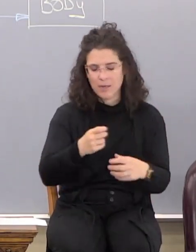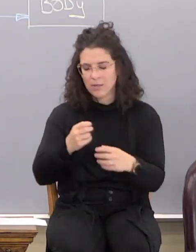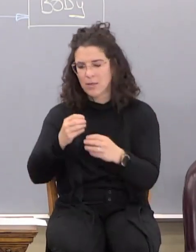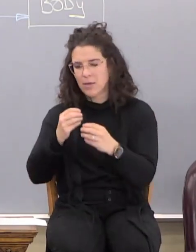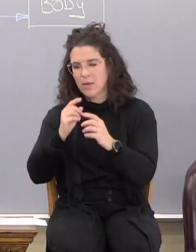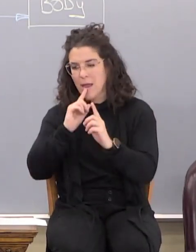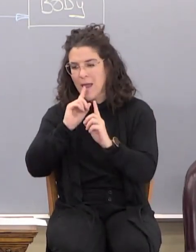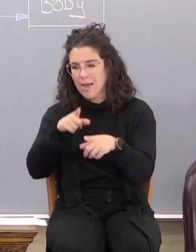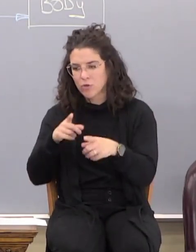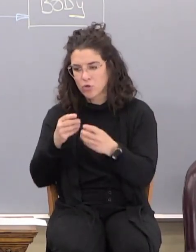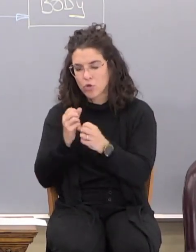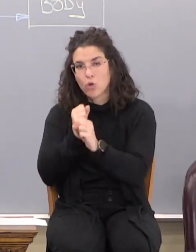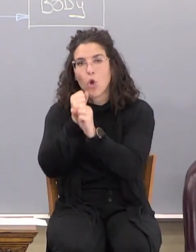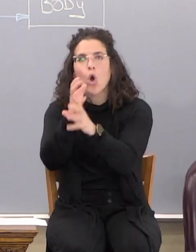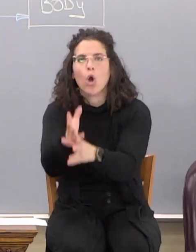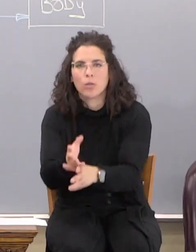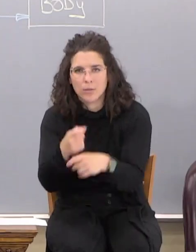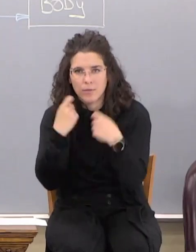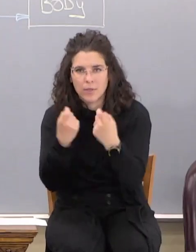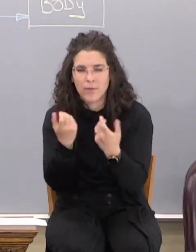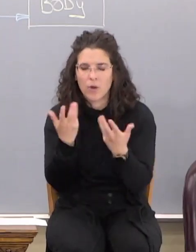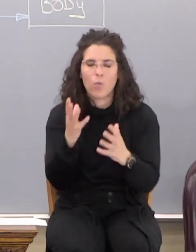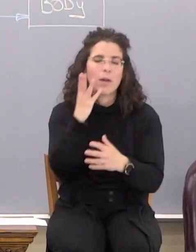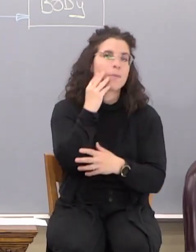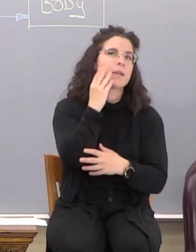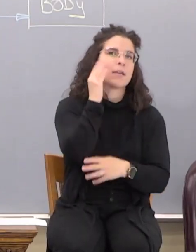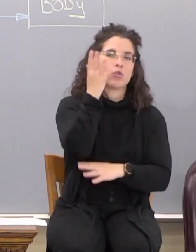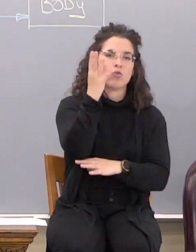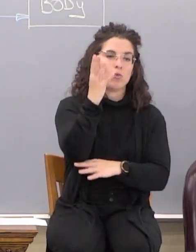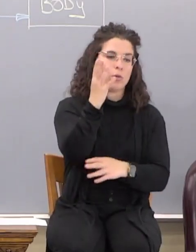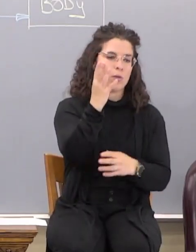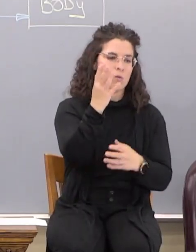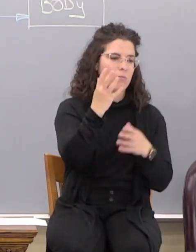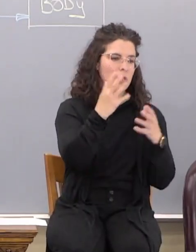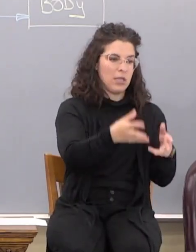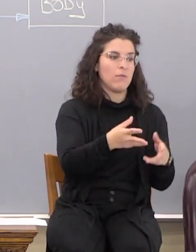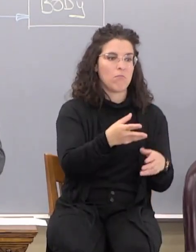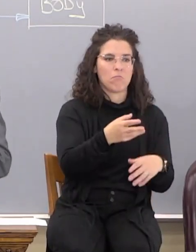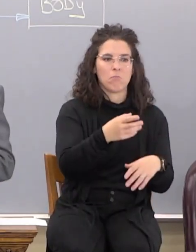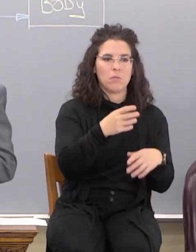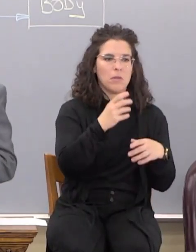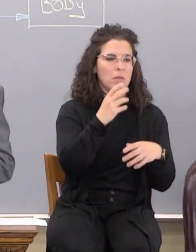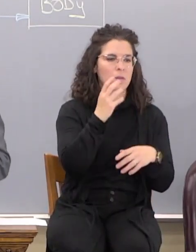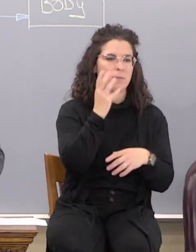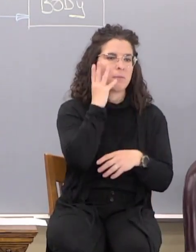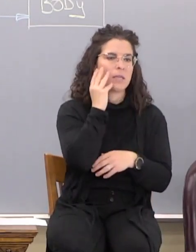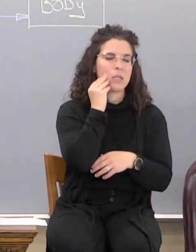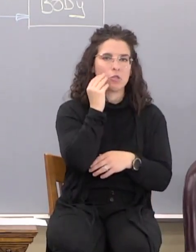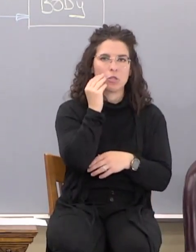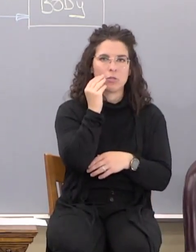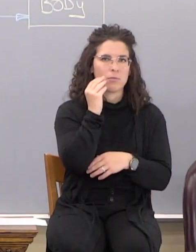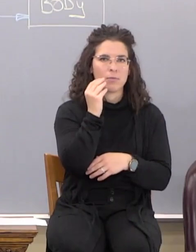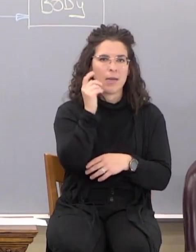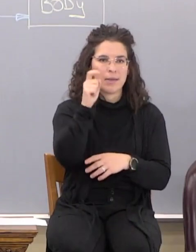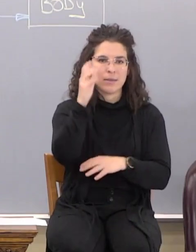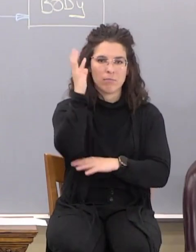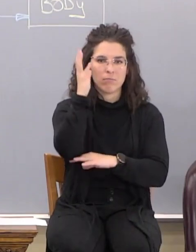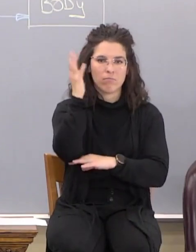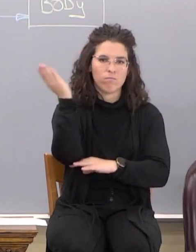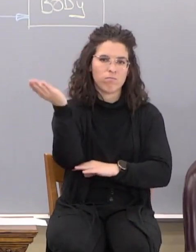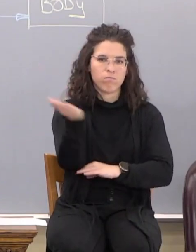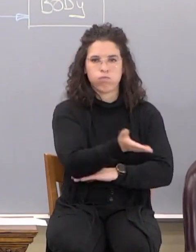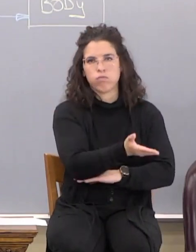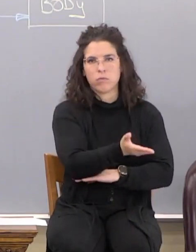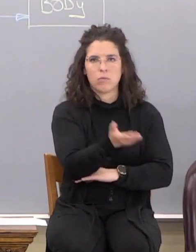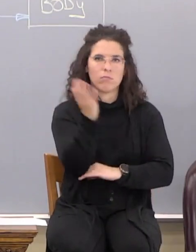of the sins. If I don't want a peach tree dropping peaches in my backyard, I need to cut down the peach tree. Not just go out and